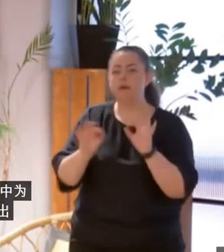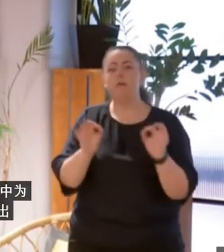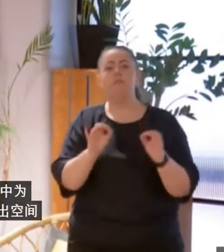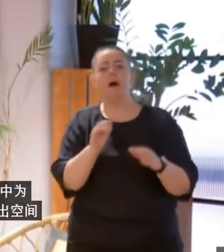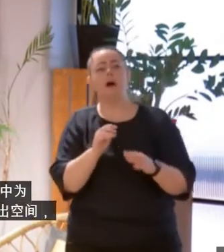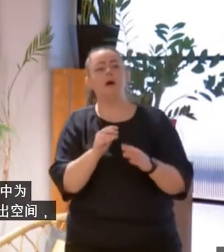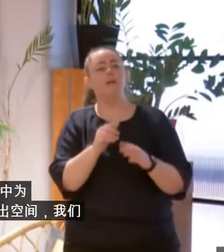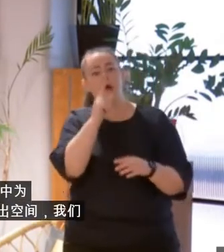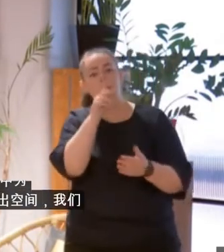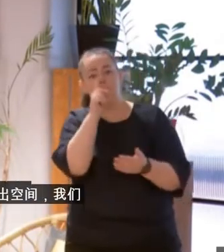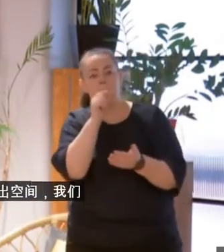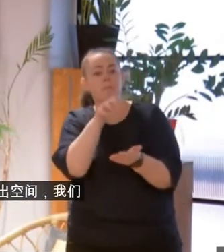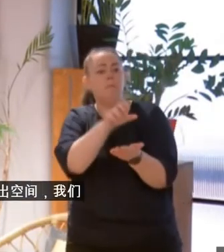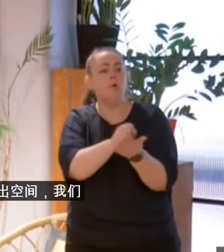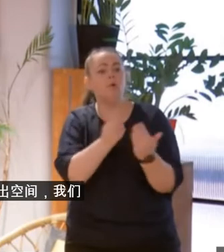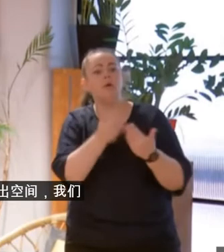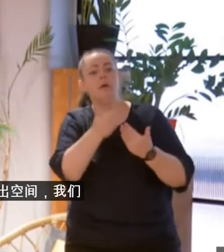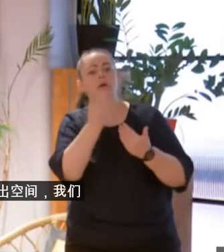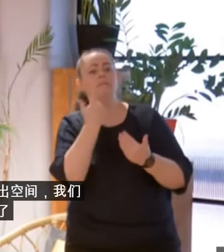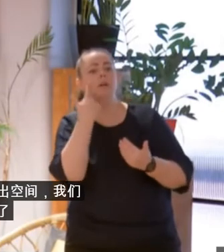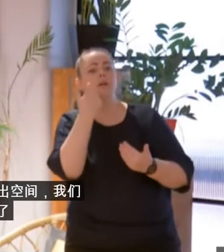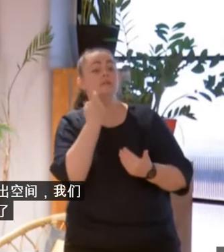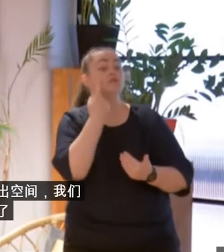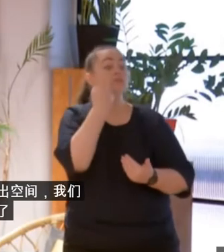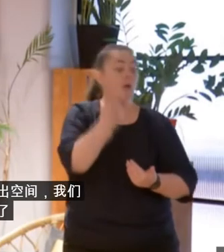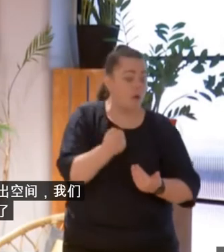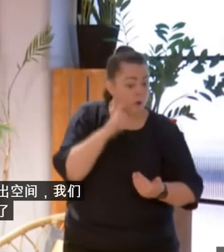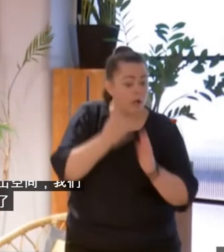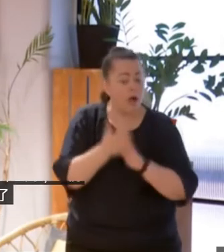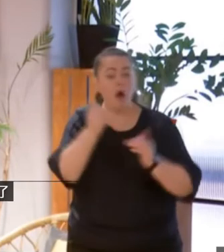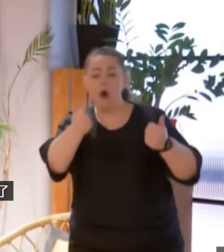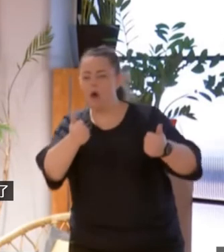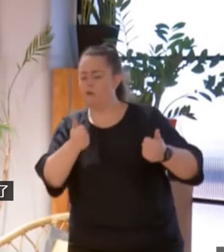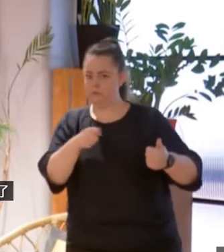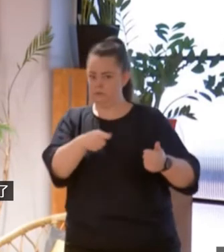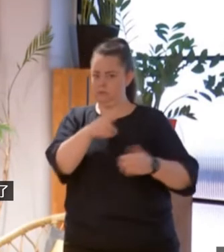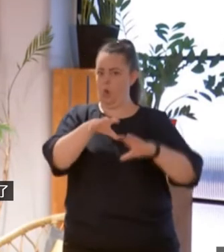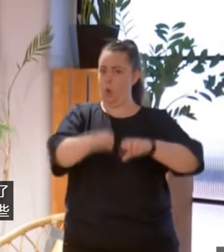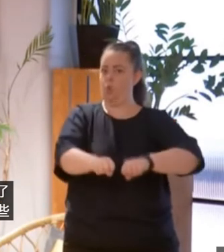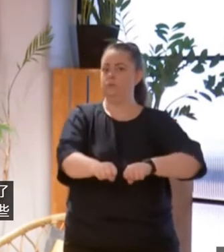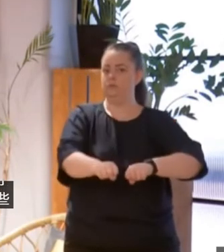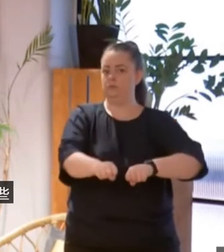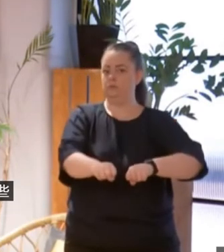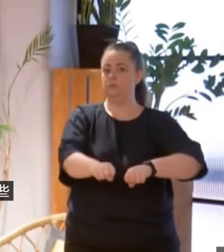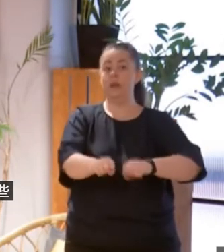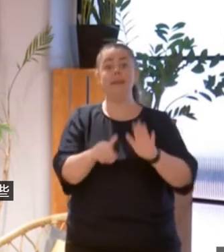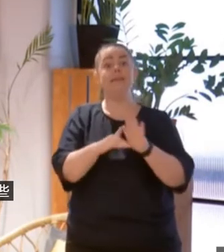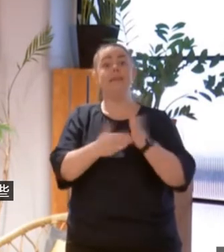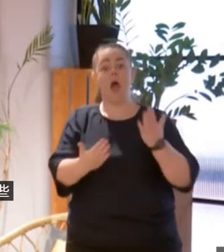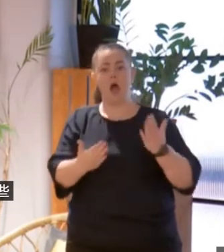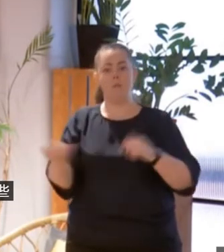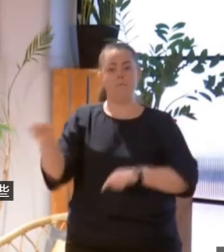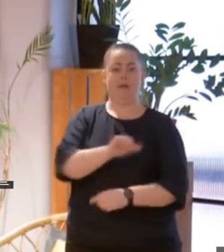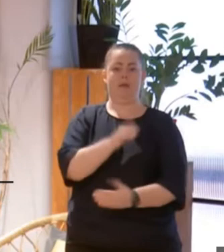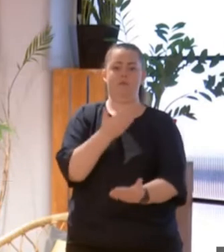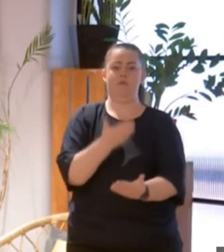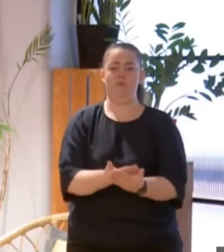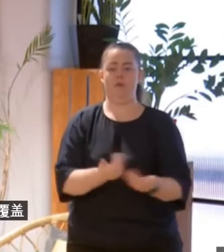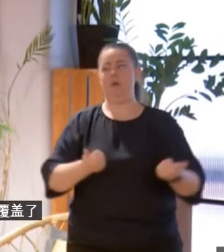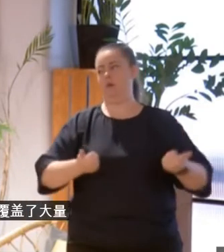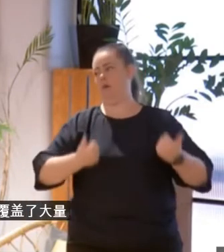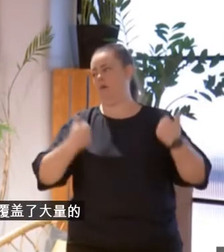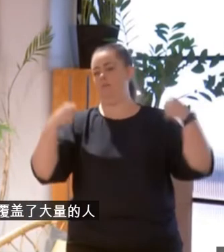potential COVID patients that we were seeing on the forecasts. Obviously, we've still got quite a substantial number of